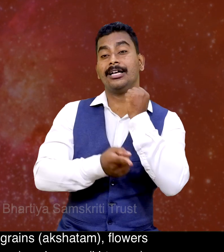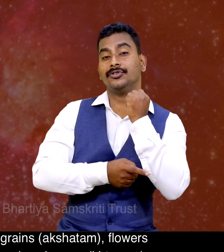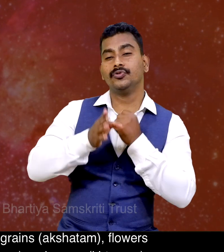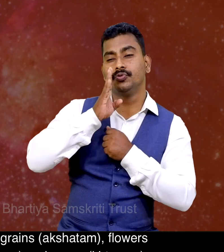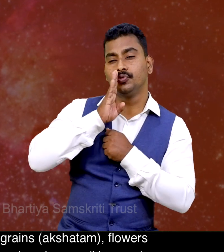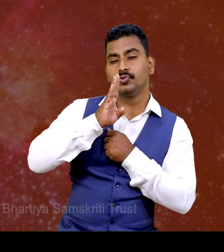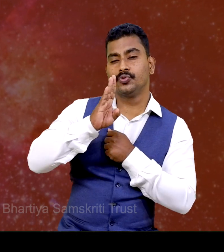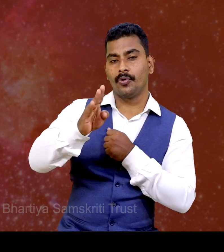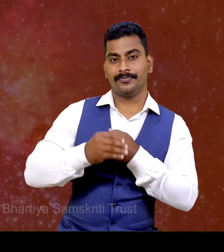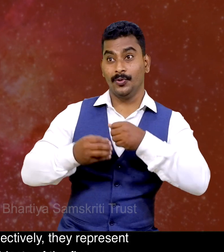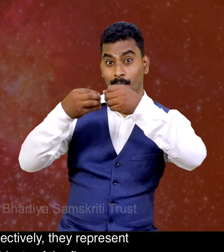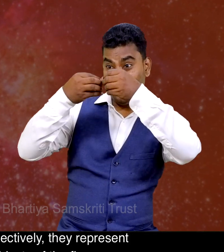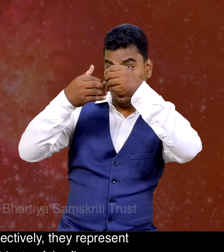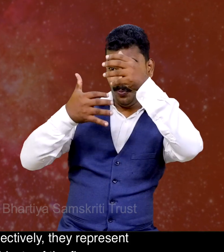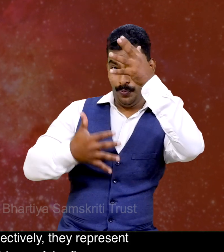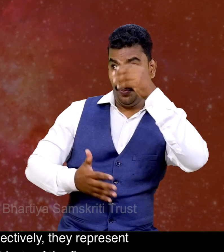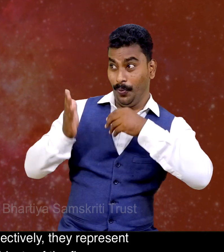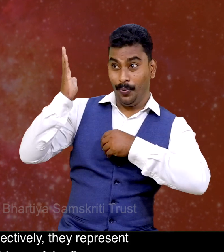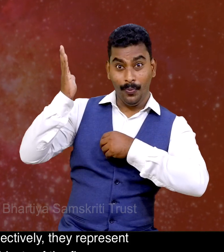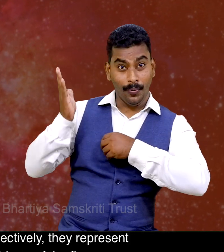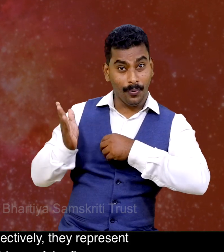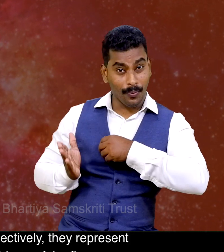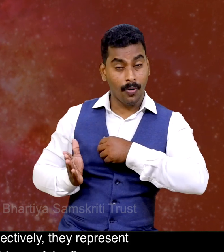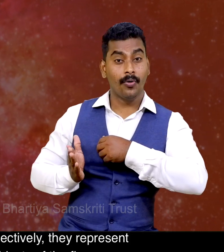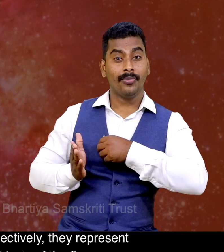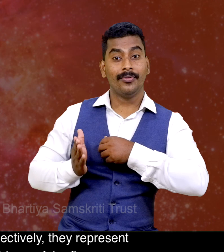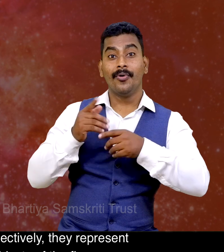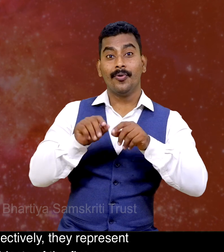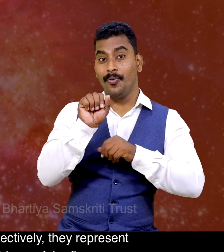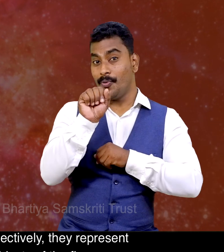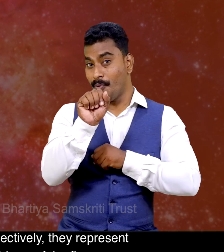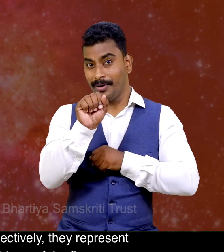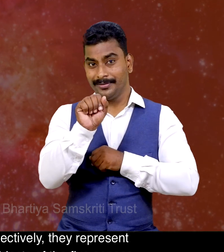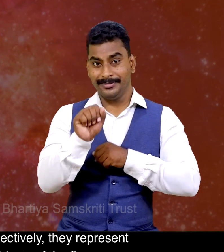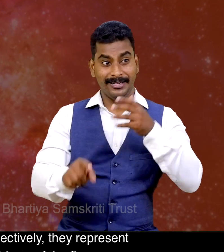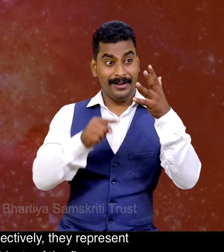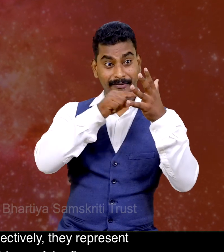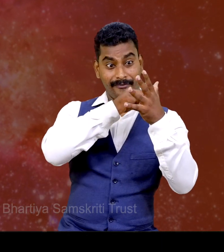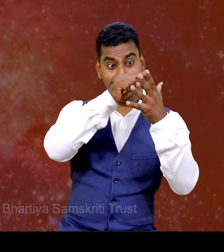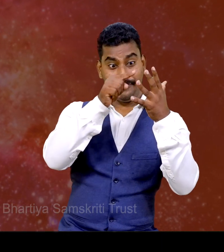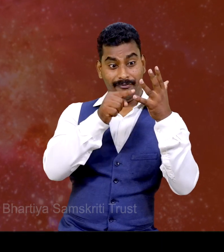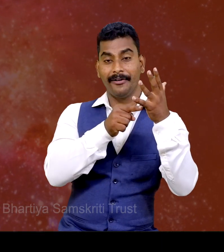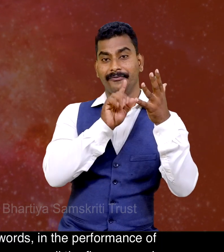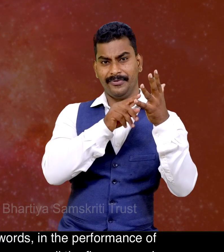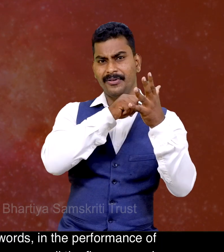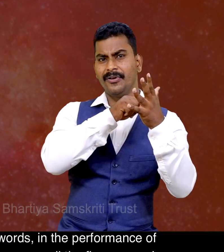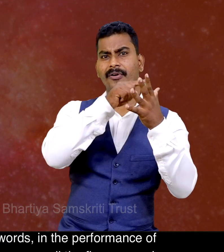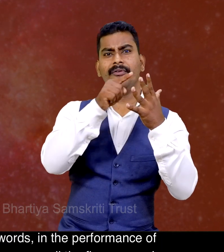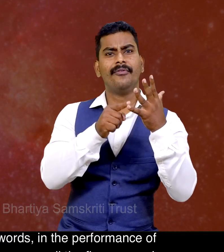kirtanam. Collectively, they represent the objects of the five senses. In other words,